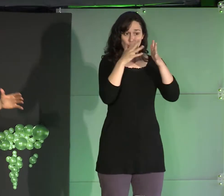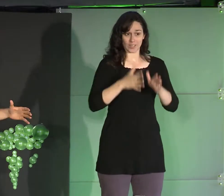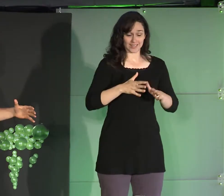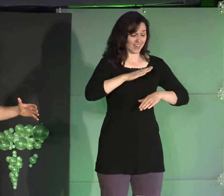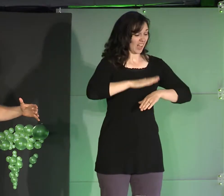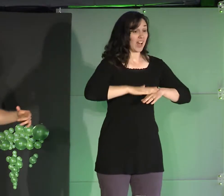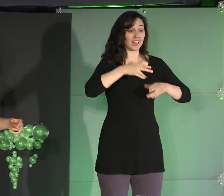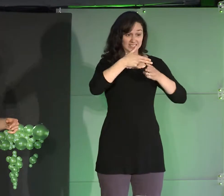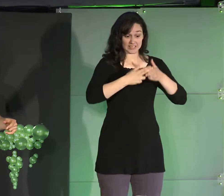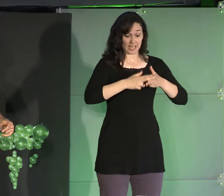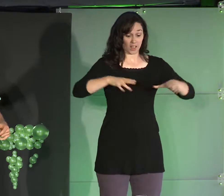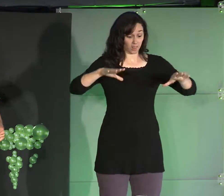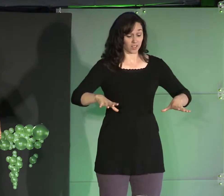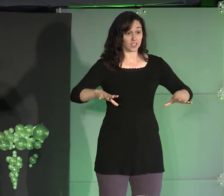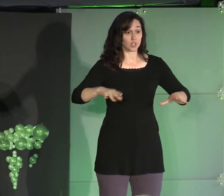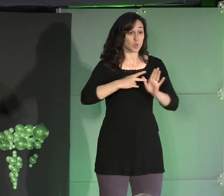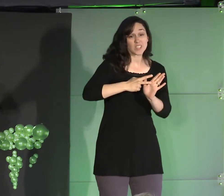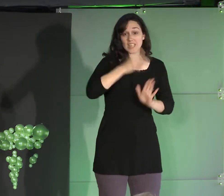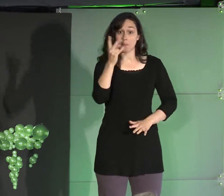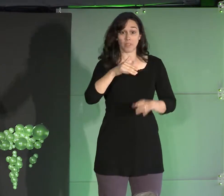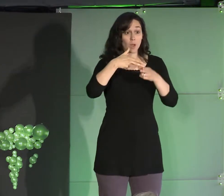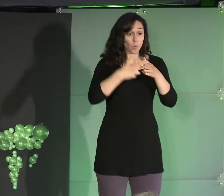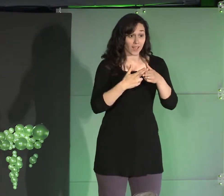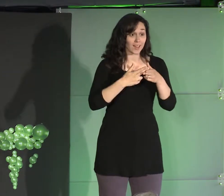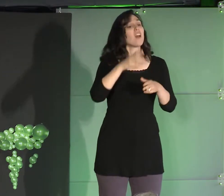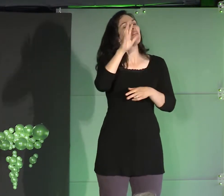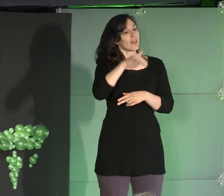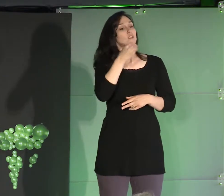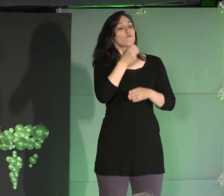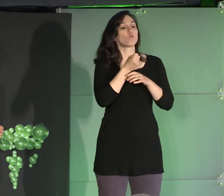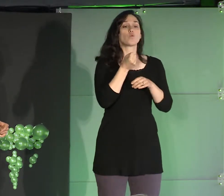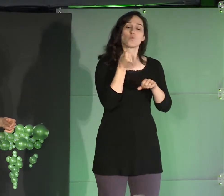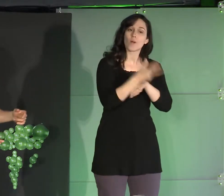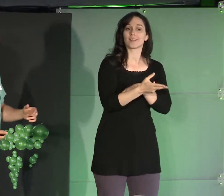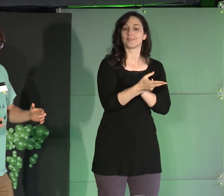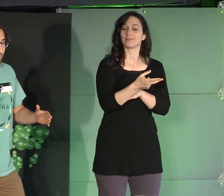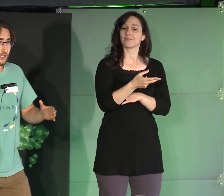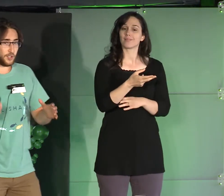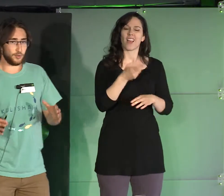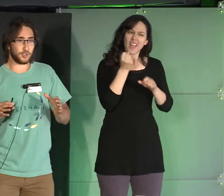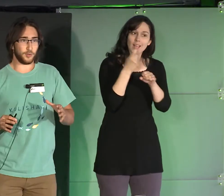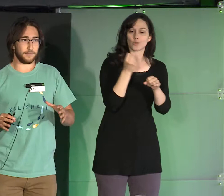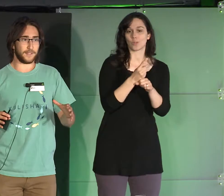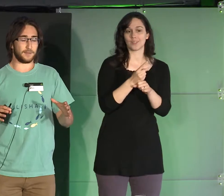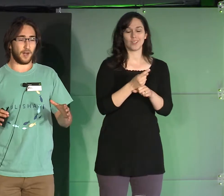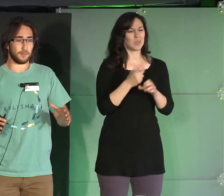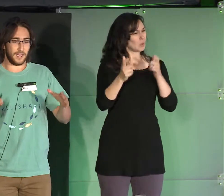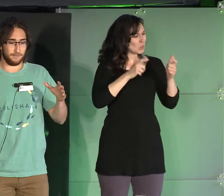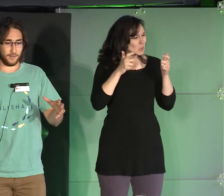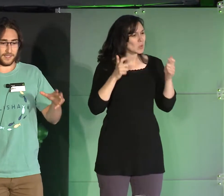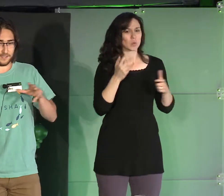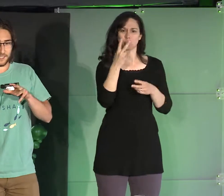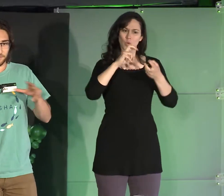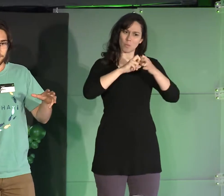enormous scale and you were to double that weight, that's how much food waste we throw out on an annual basis. So of these huge two conflicting problems